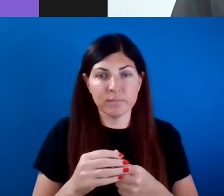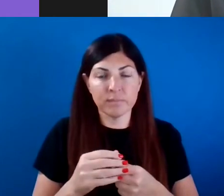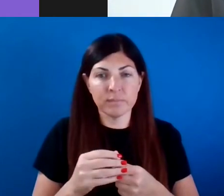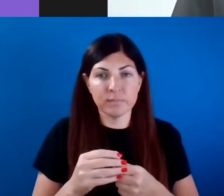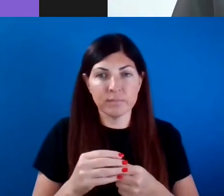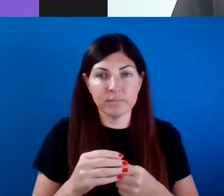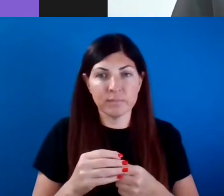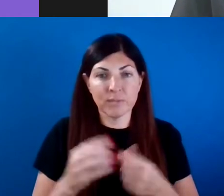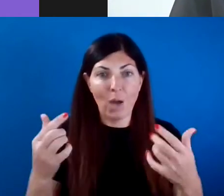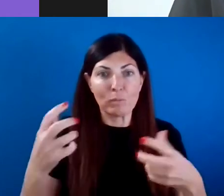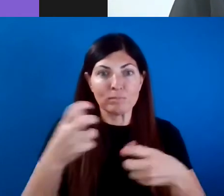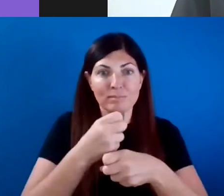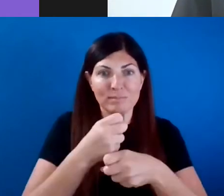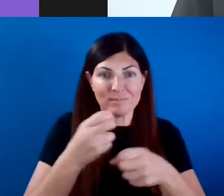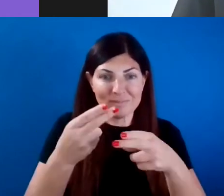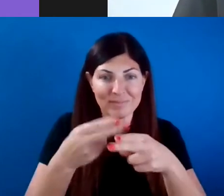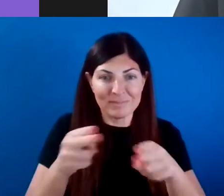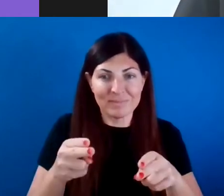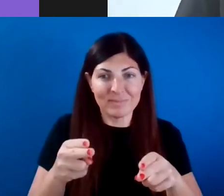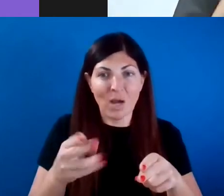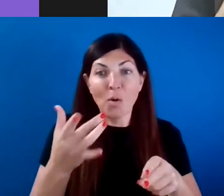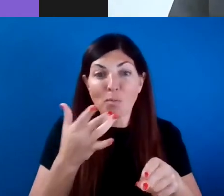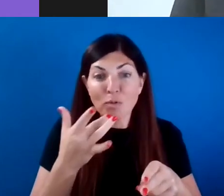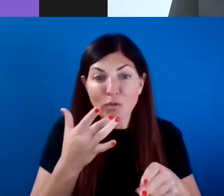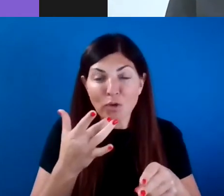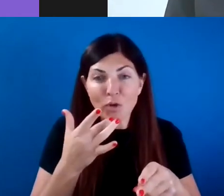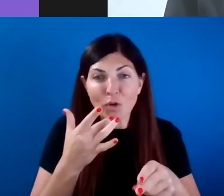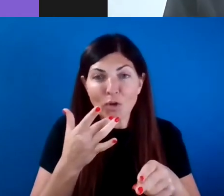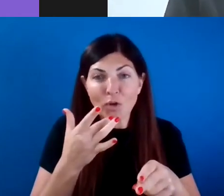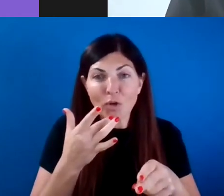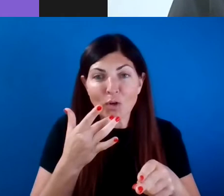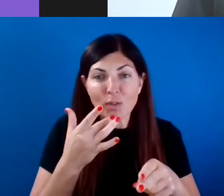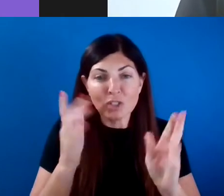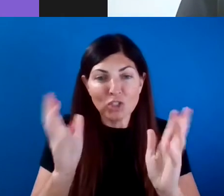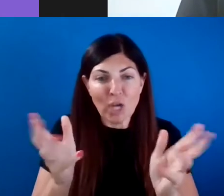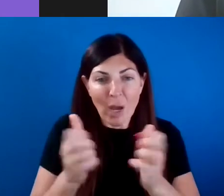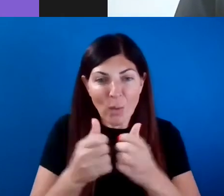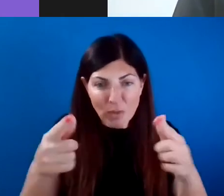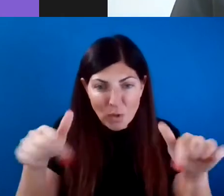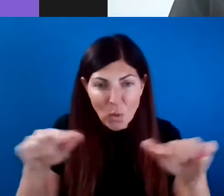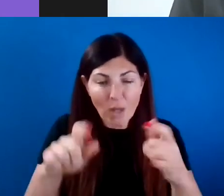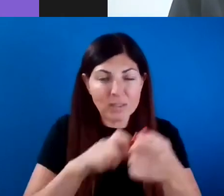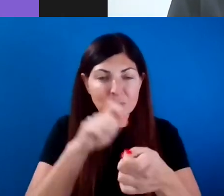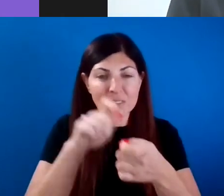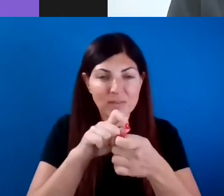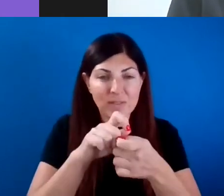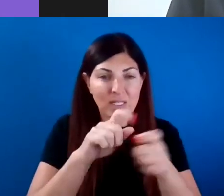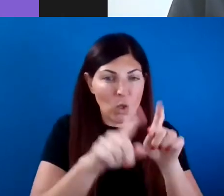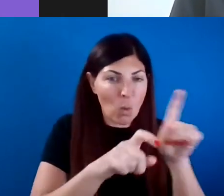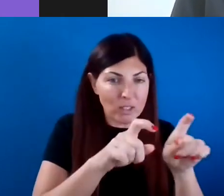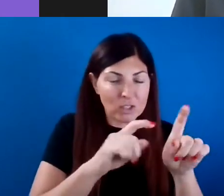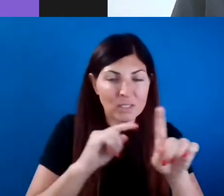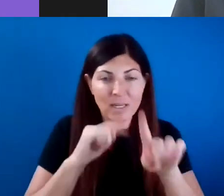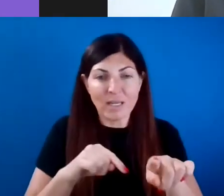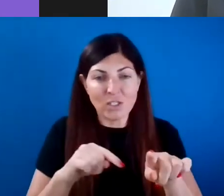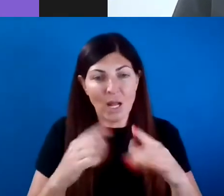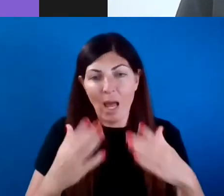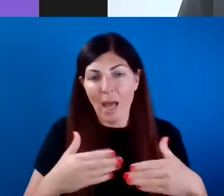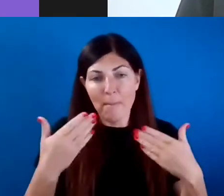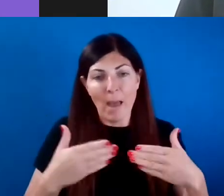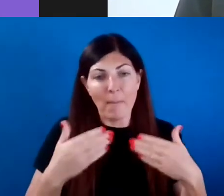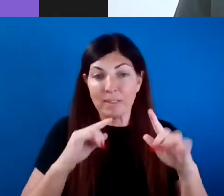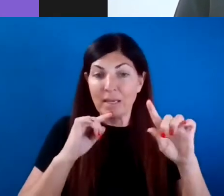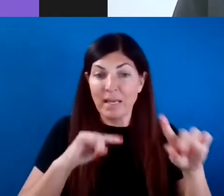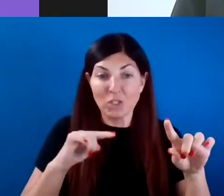I'm going to wrap this up because I would much rather get to talk to all of you specifically, and I'm happy to answer any